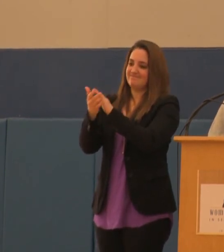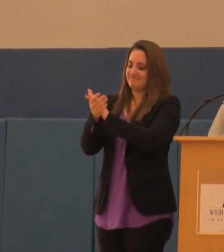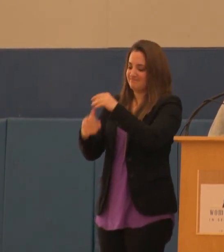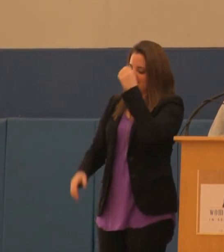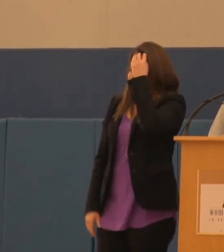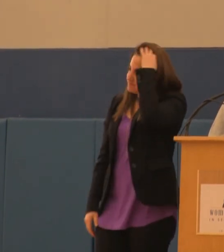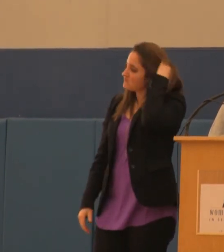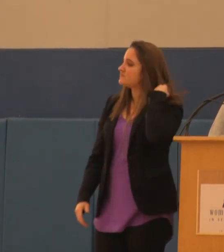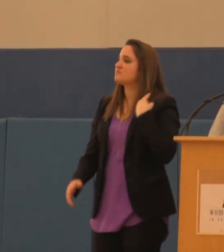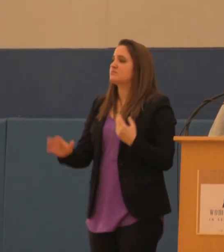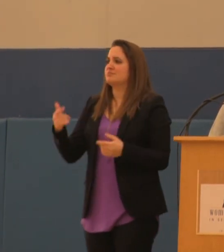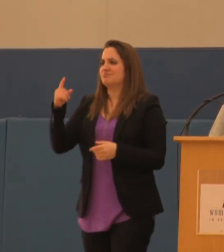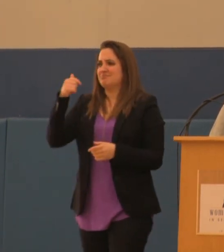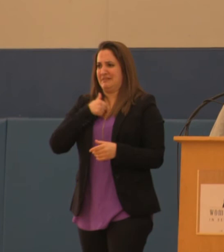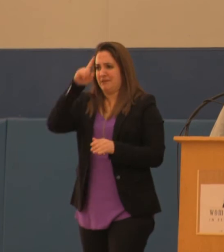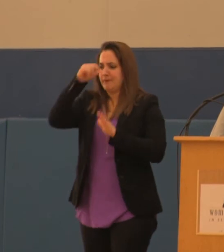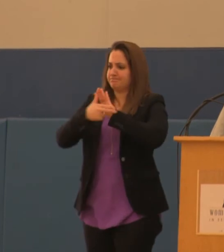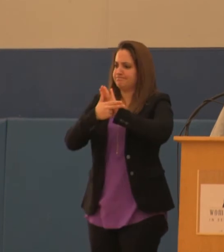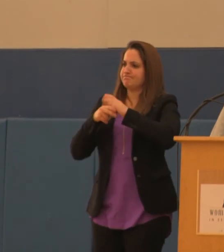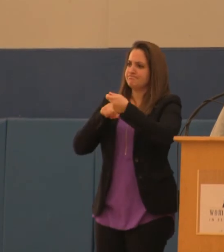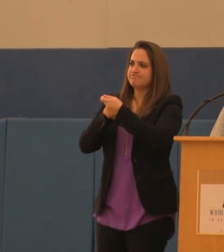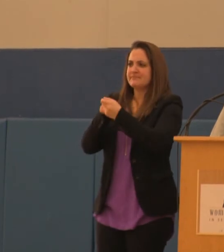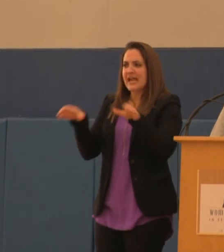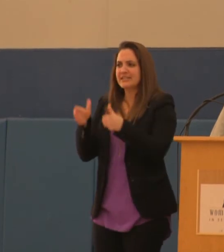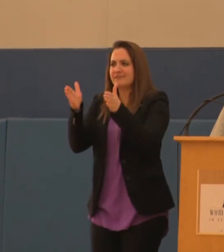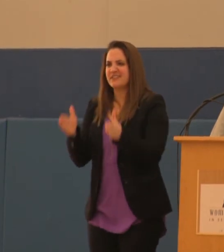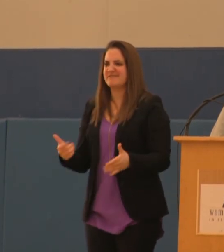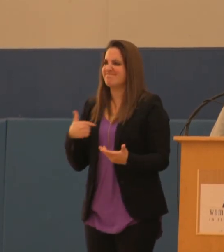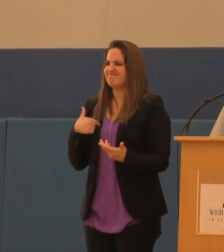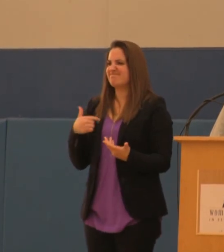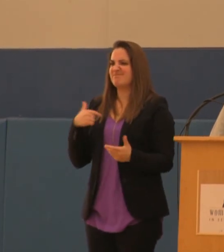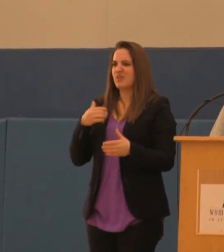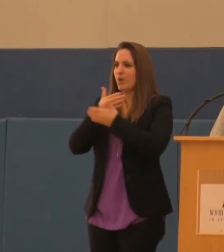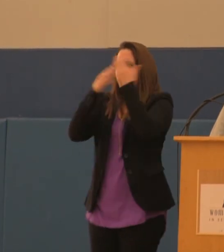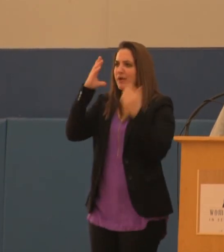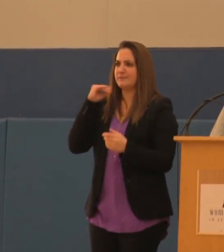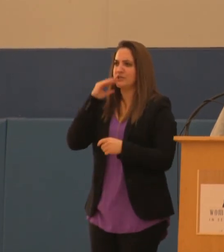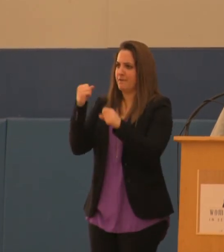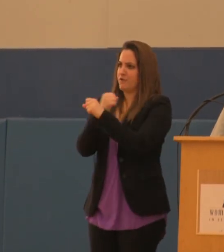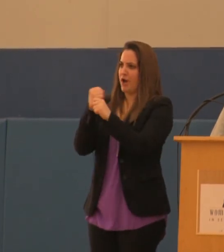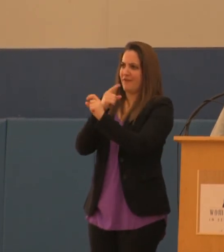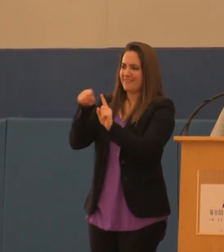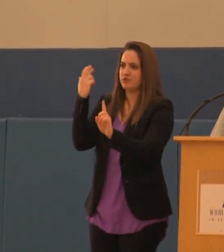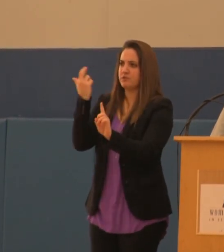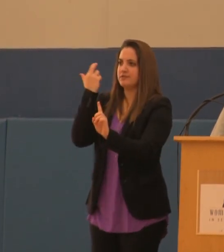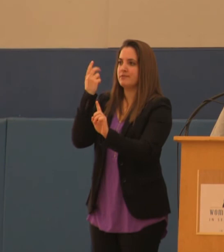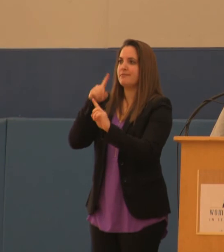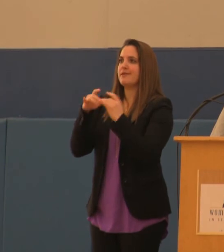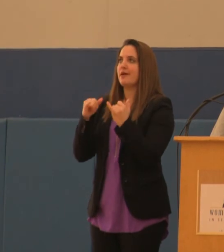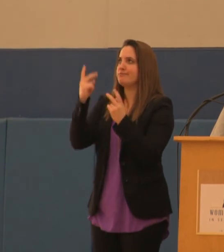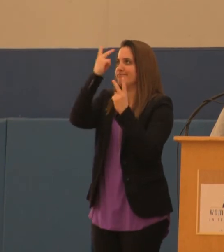I didn't consider myself an activist, and I had no experience in fighting something like this. But But in looking